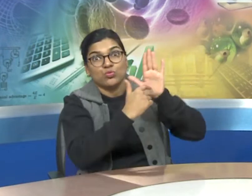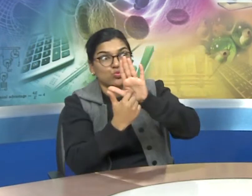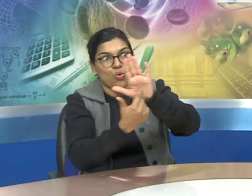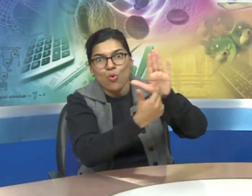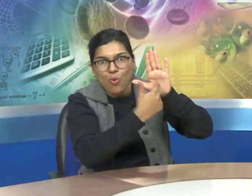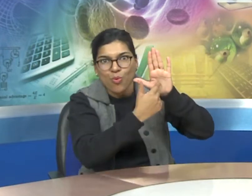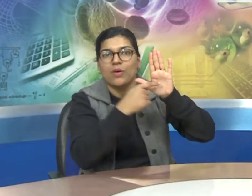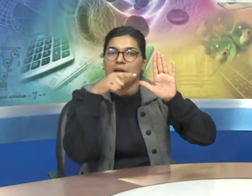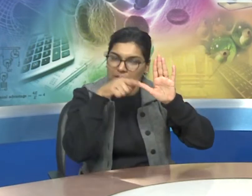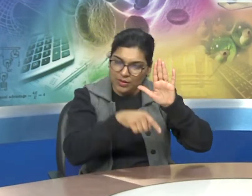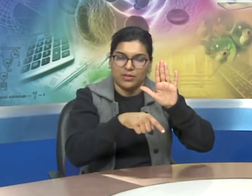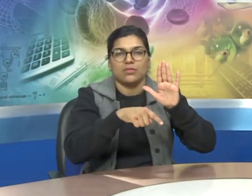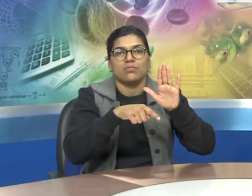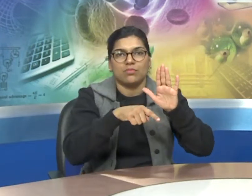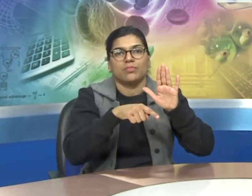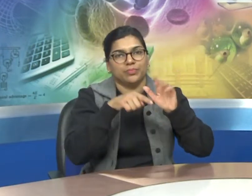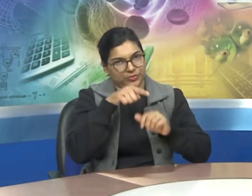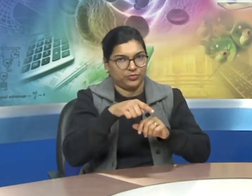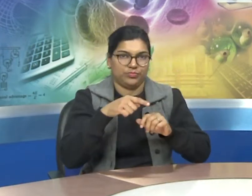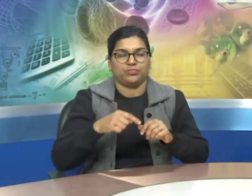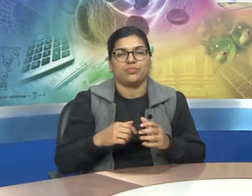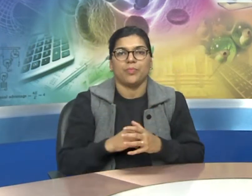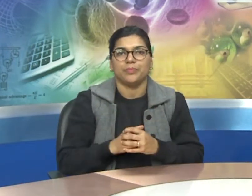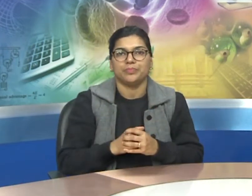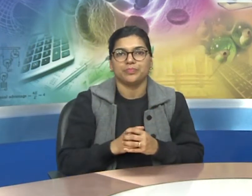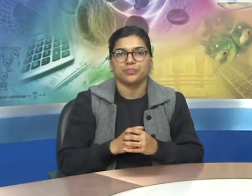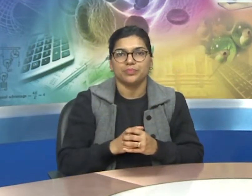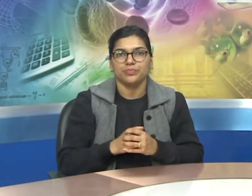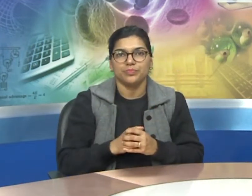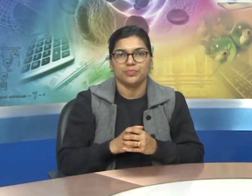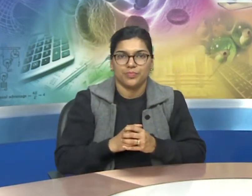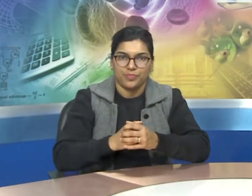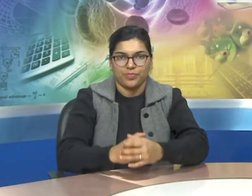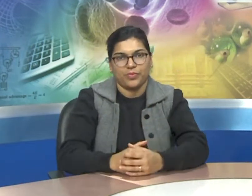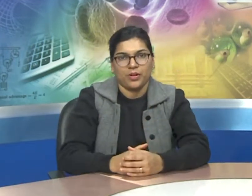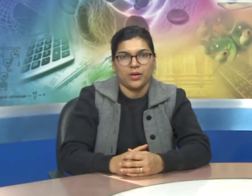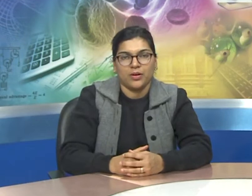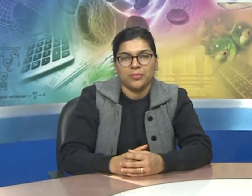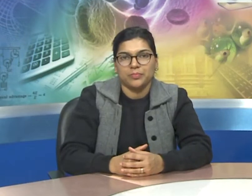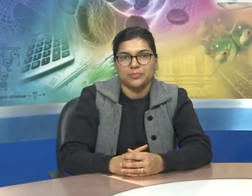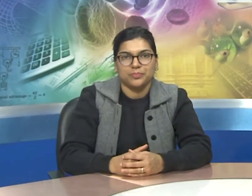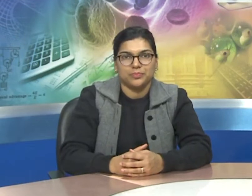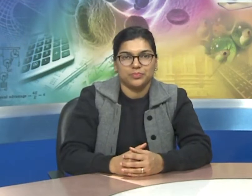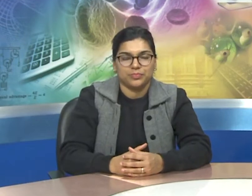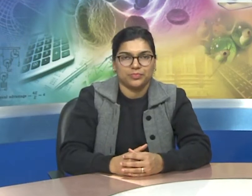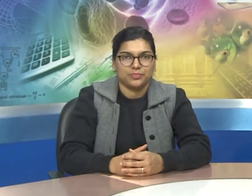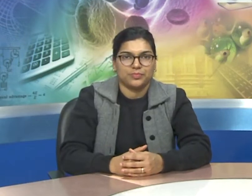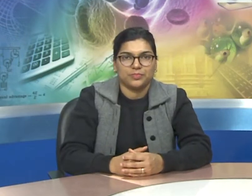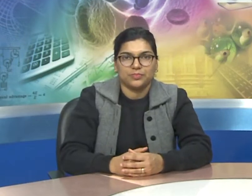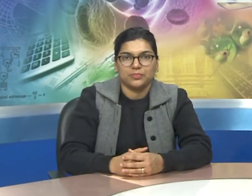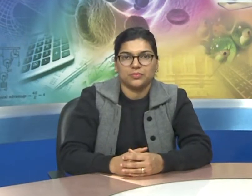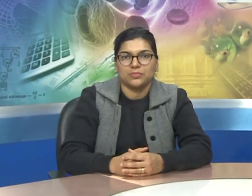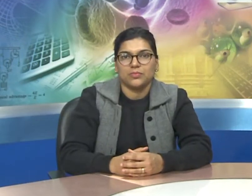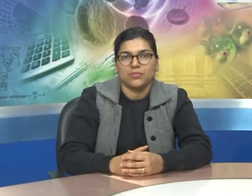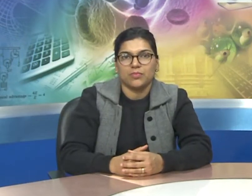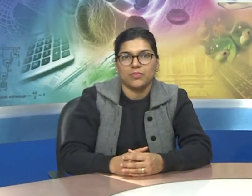Whenever we need to appear in front of a group of people to present something, let us begin.